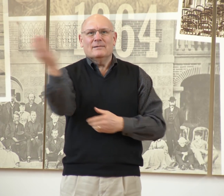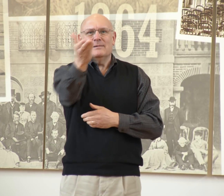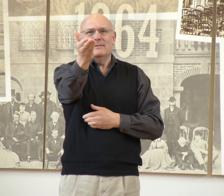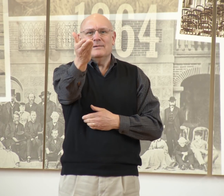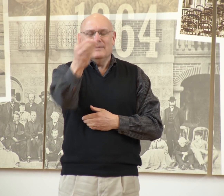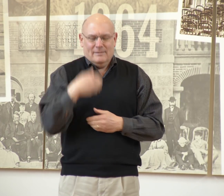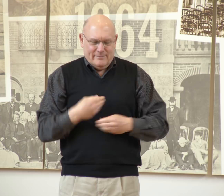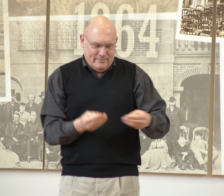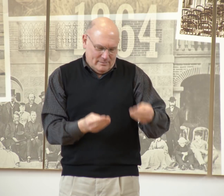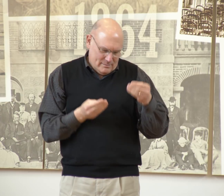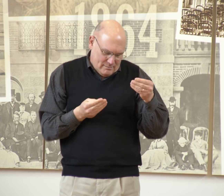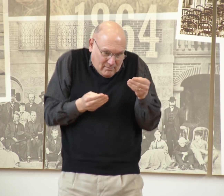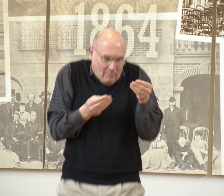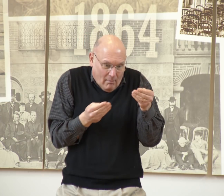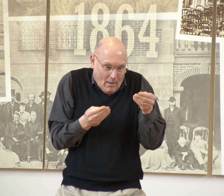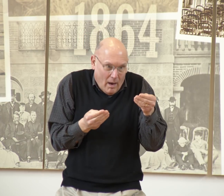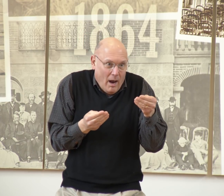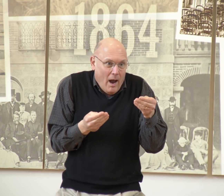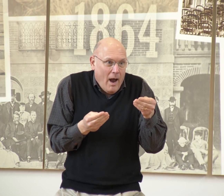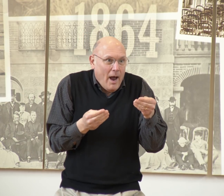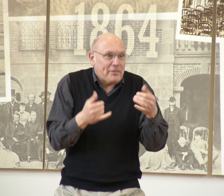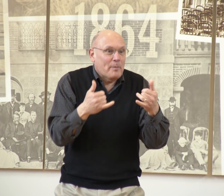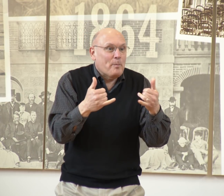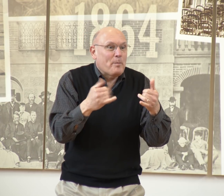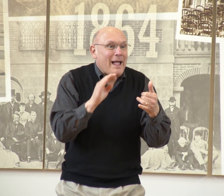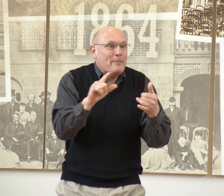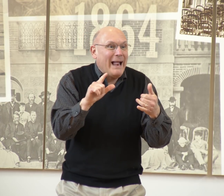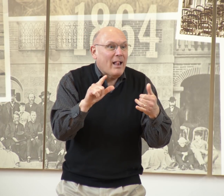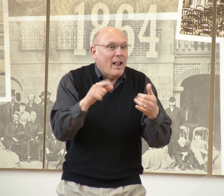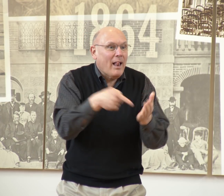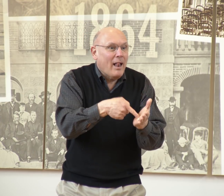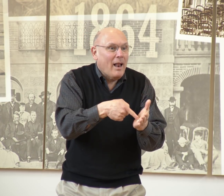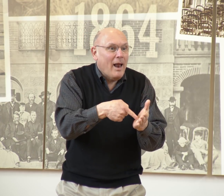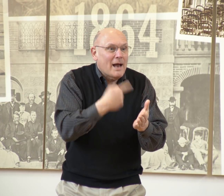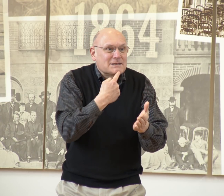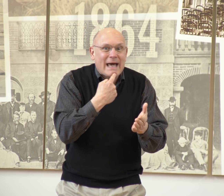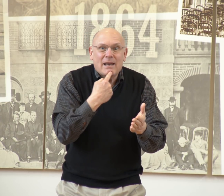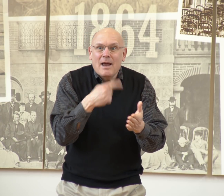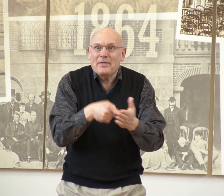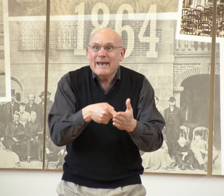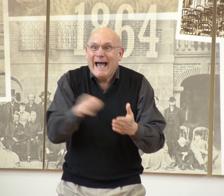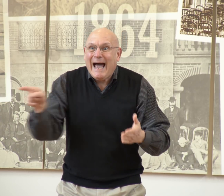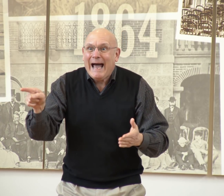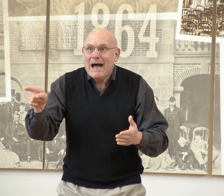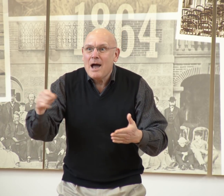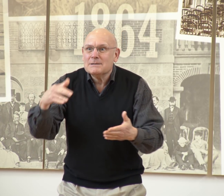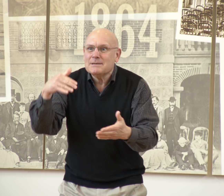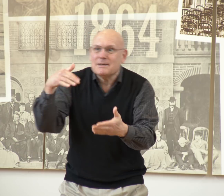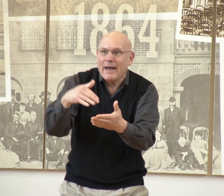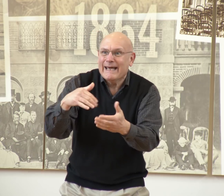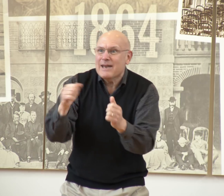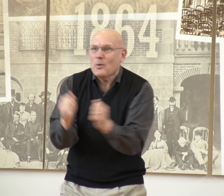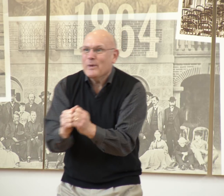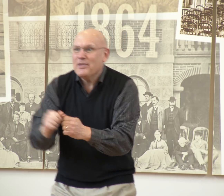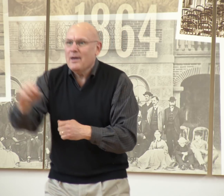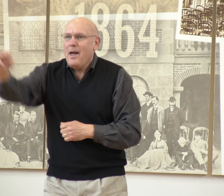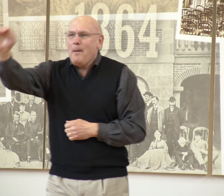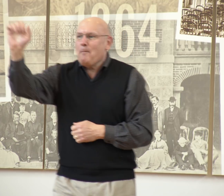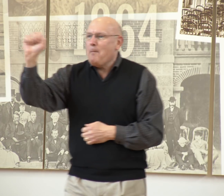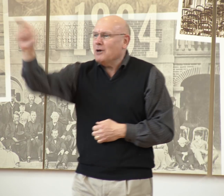and there was Bernard Bragg. And when I read the playbill, I was stunned to see that he had studied